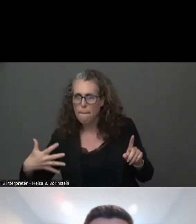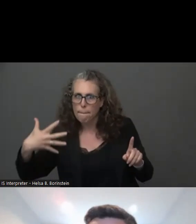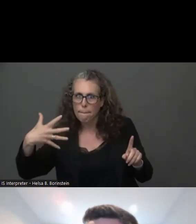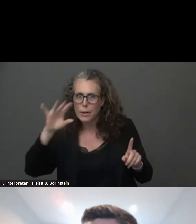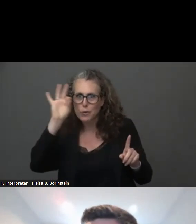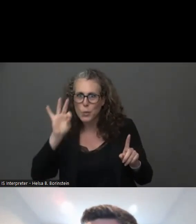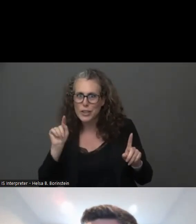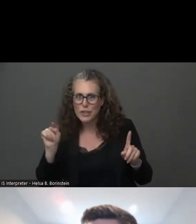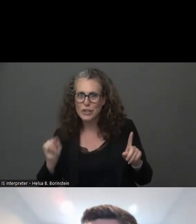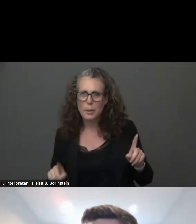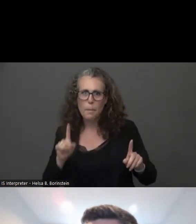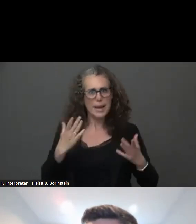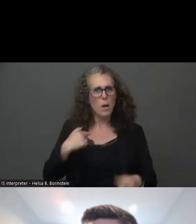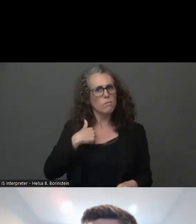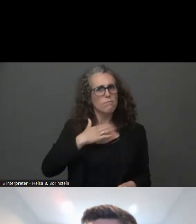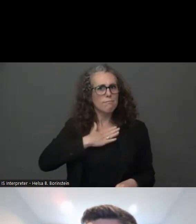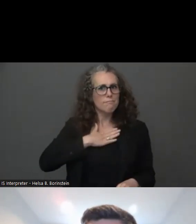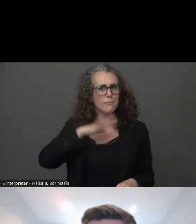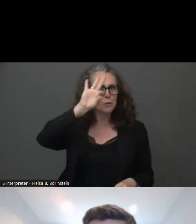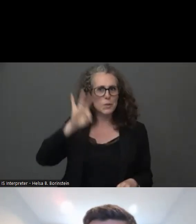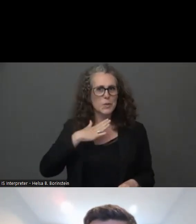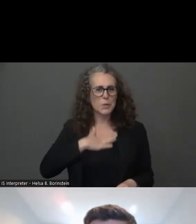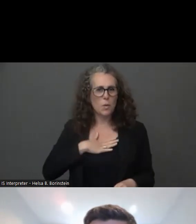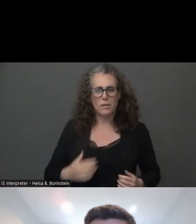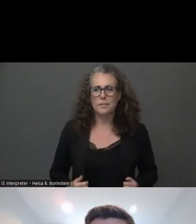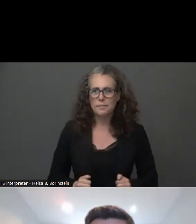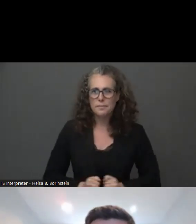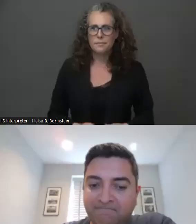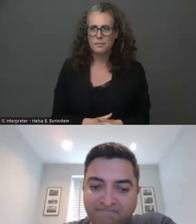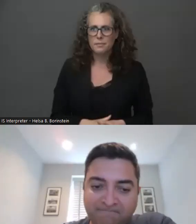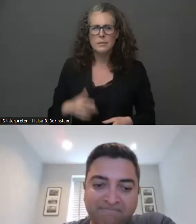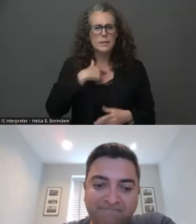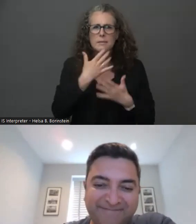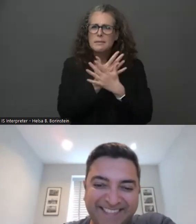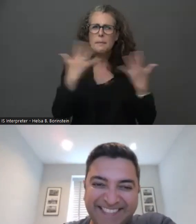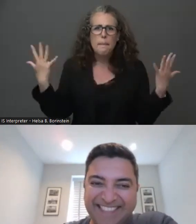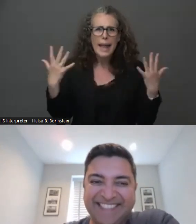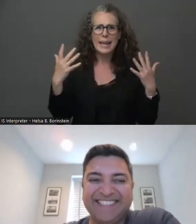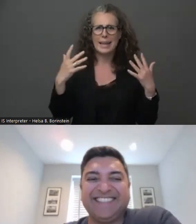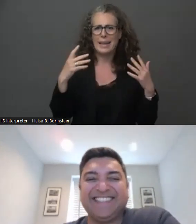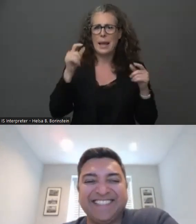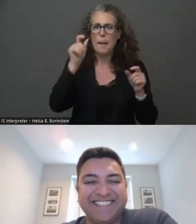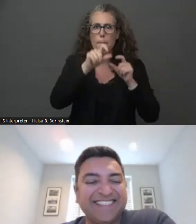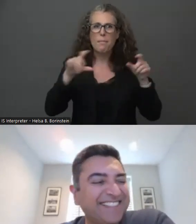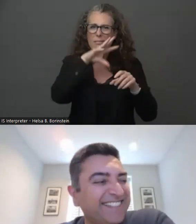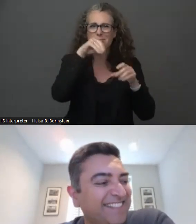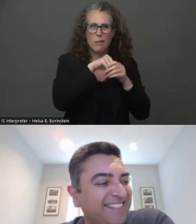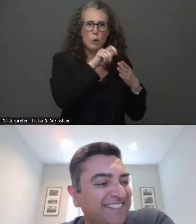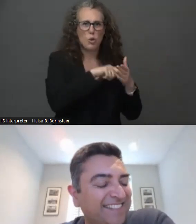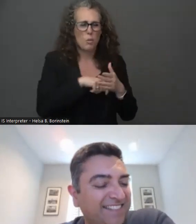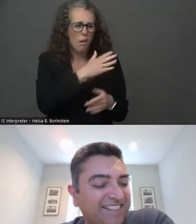channel. I've had so many procurement players, experts, aficionados say to me, it's too